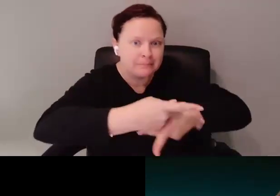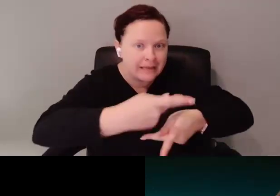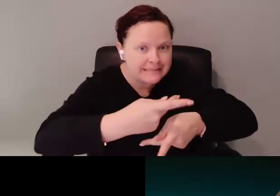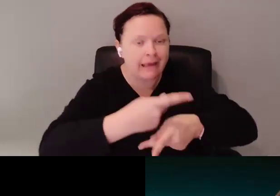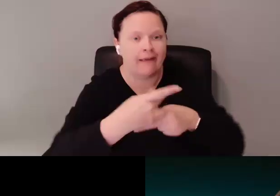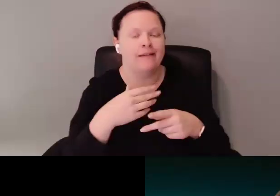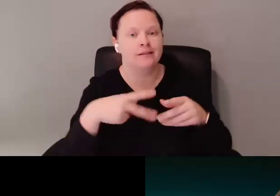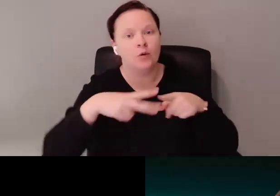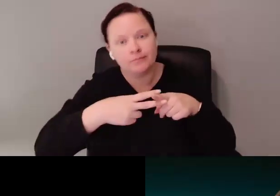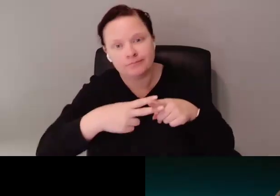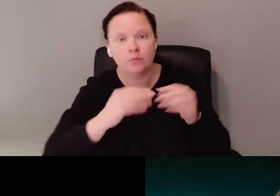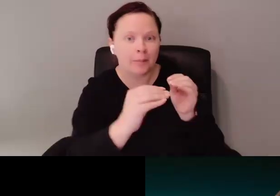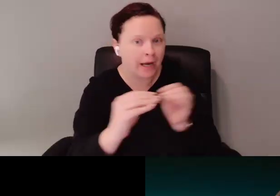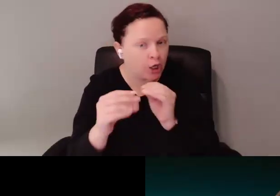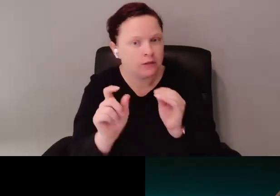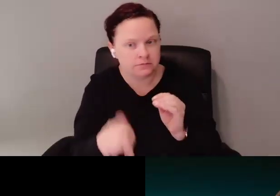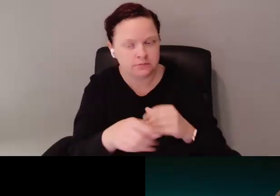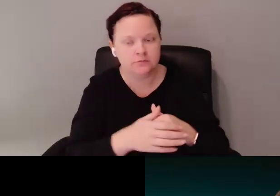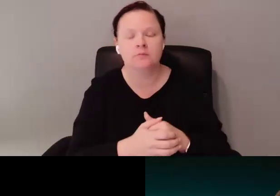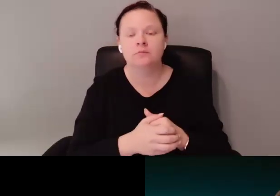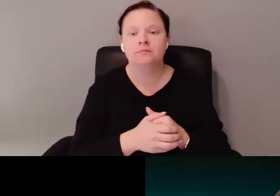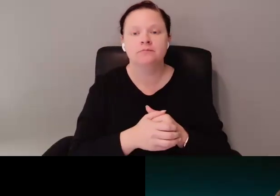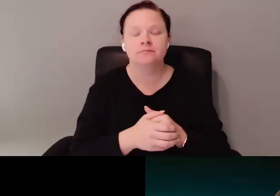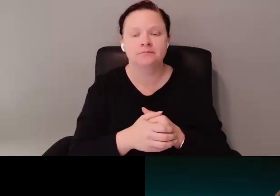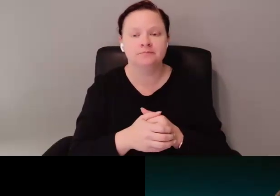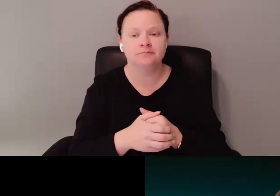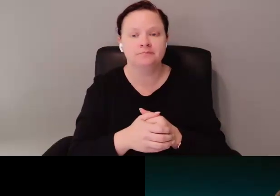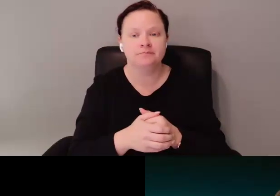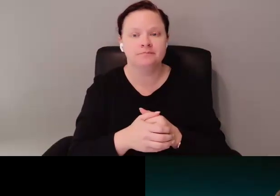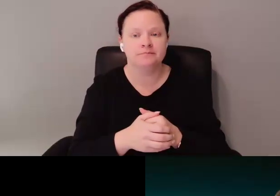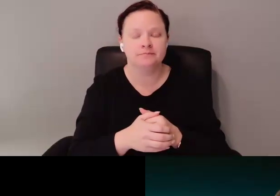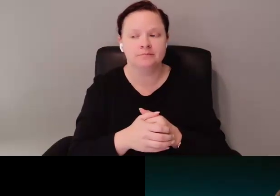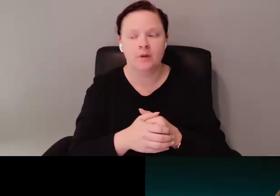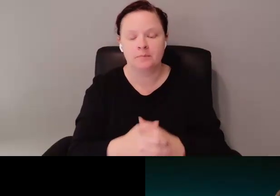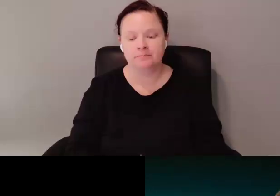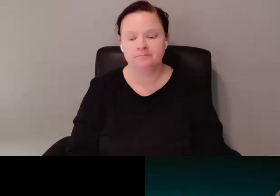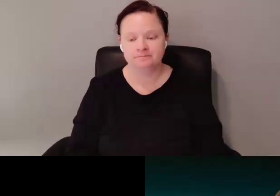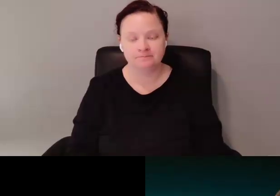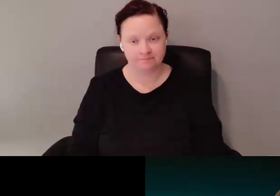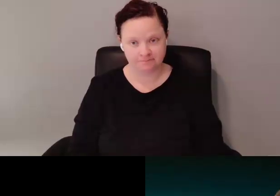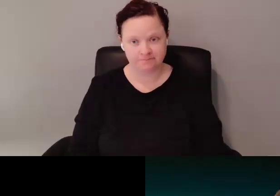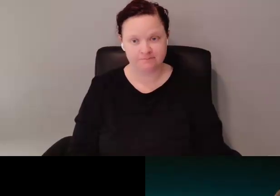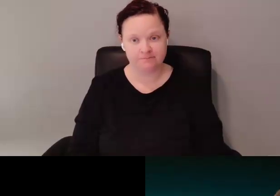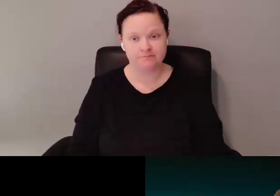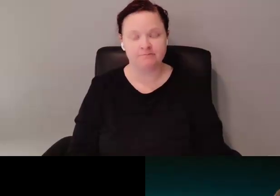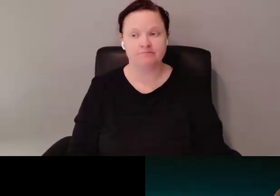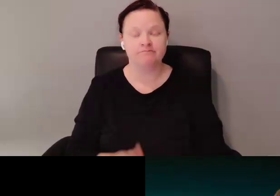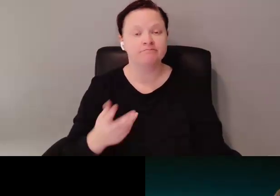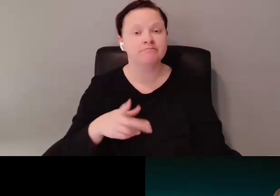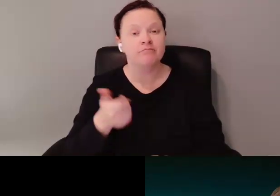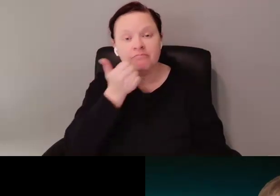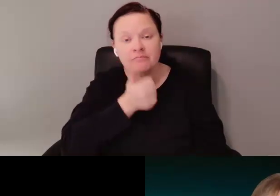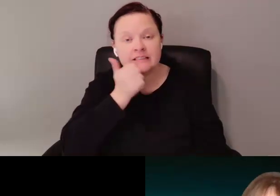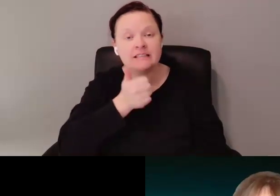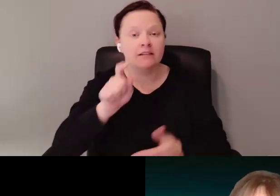maintain everything. You were responsible for cleaning it, making sure